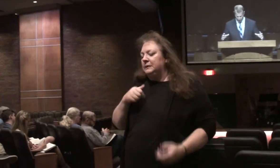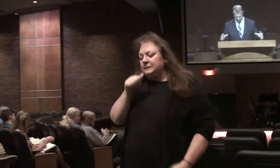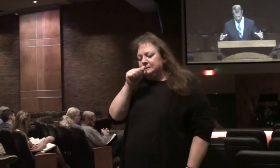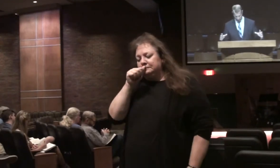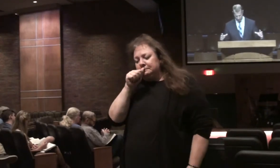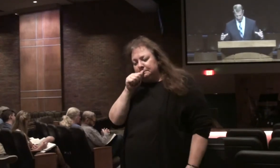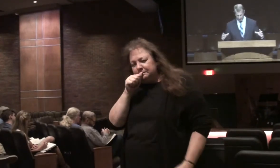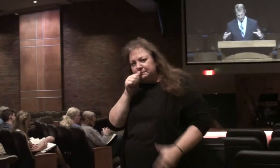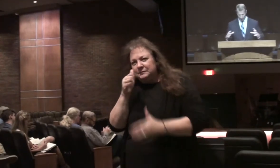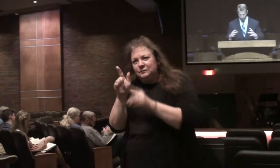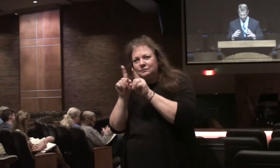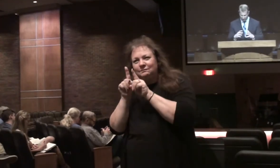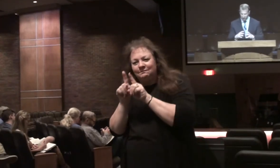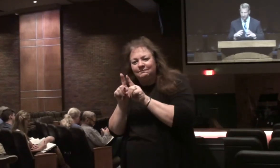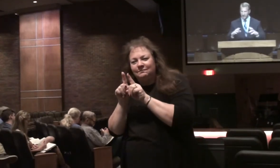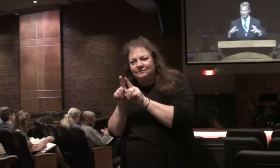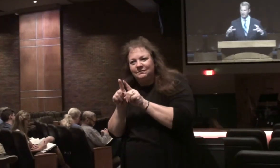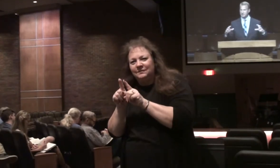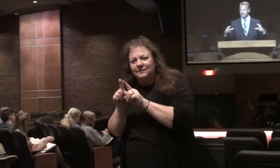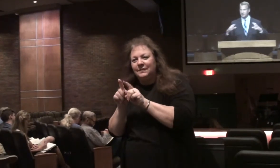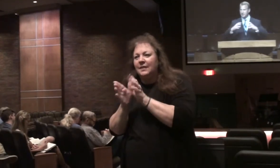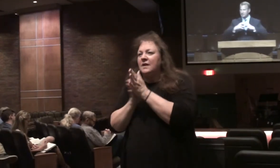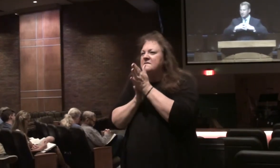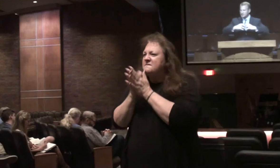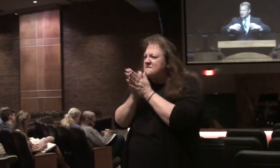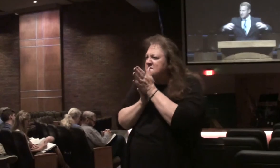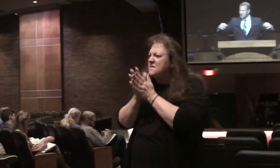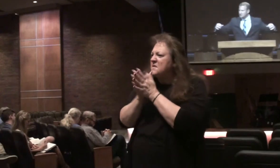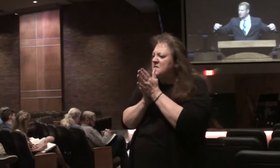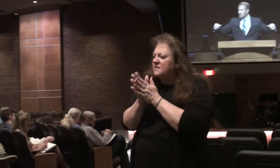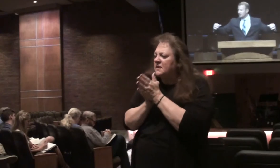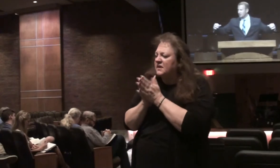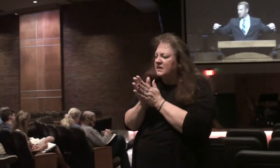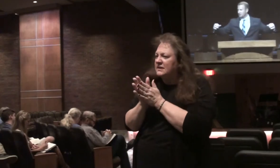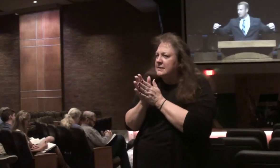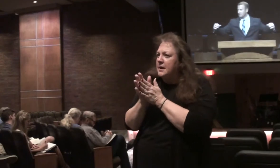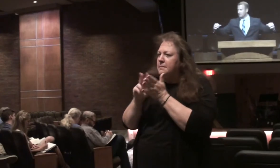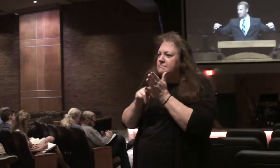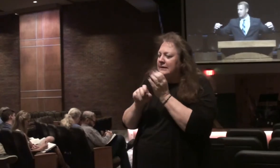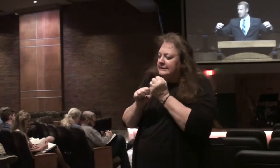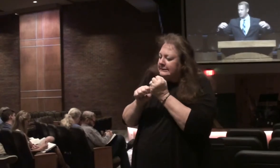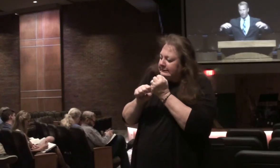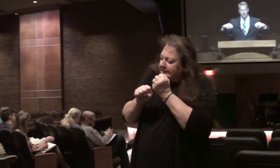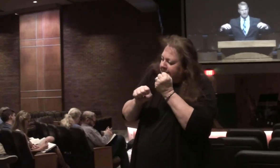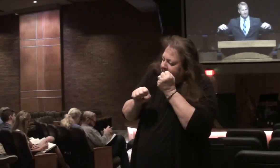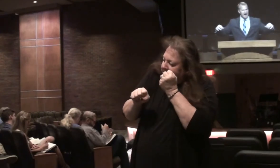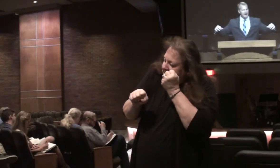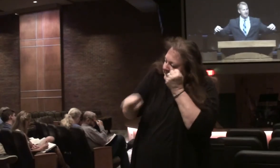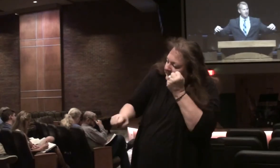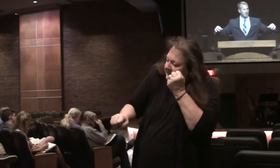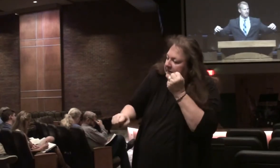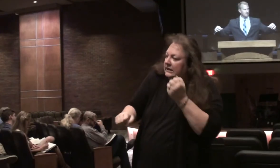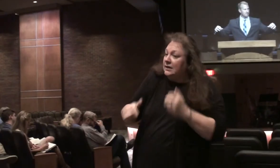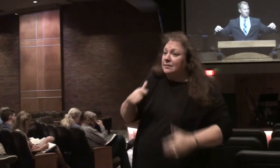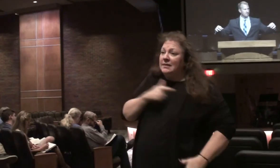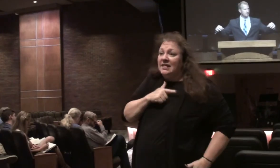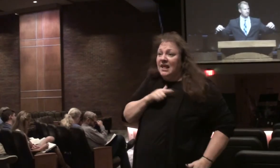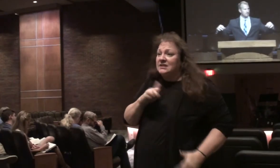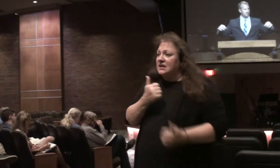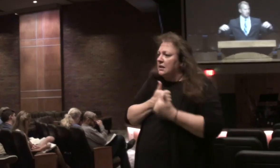with one another. That word fervent in 1 Peter means to stretch to the utmost. Don't be slack in our